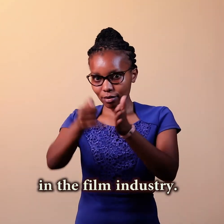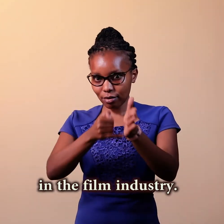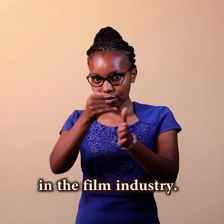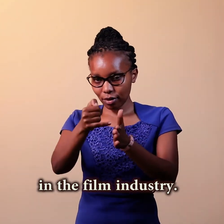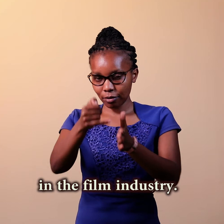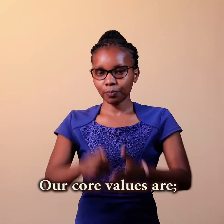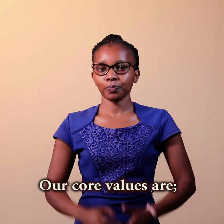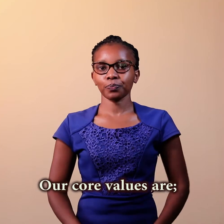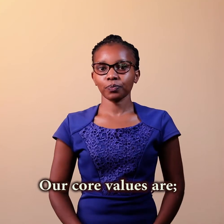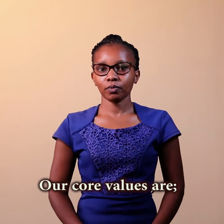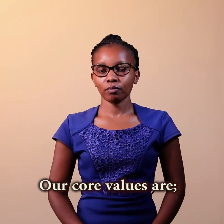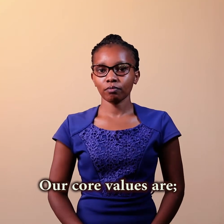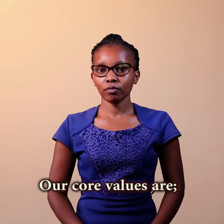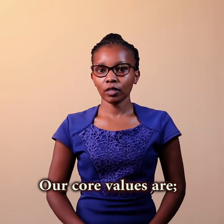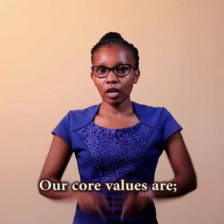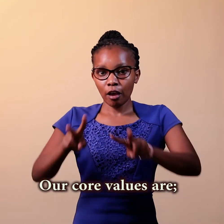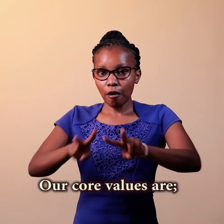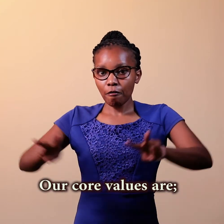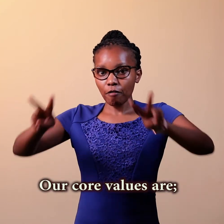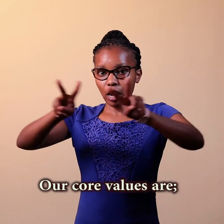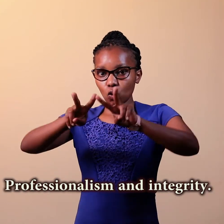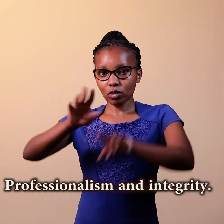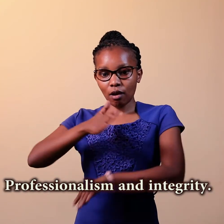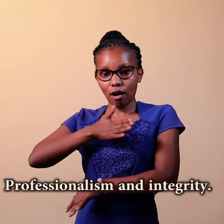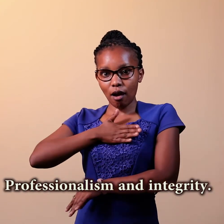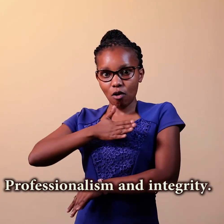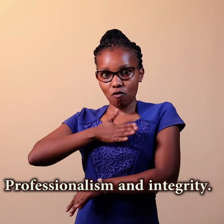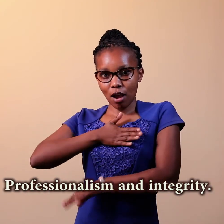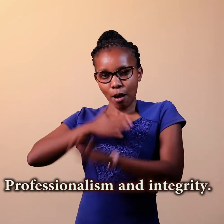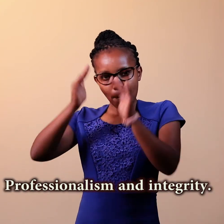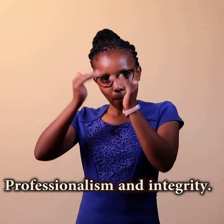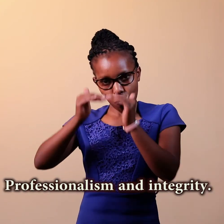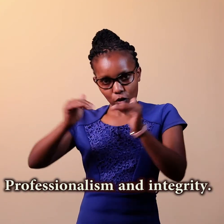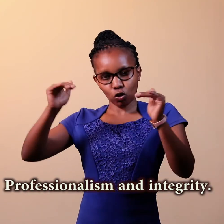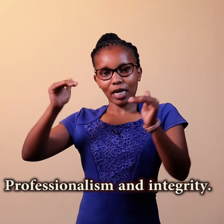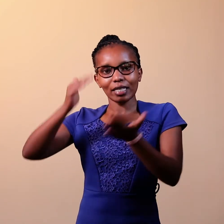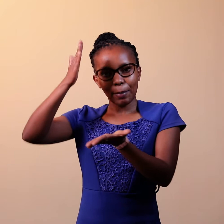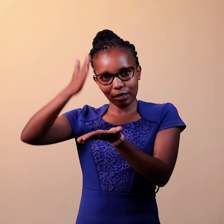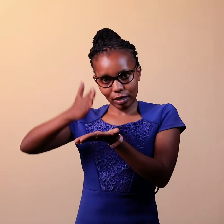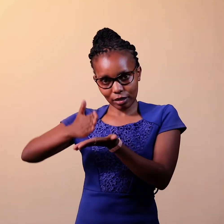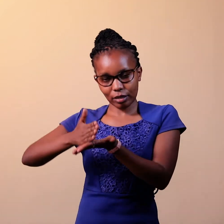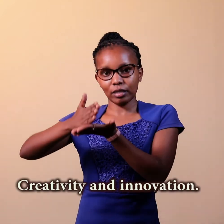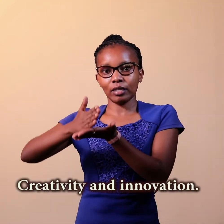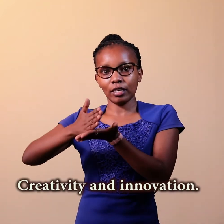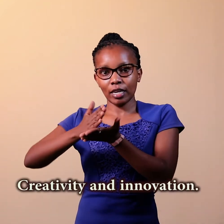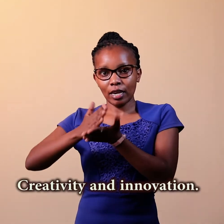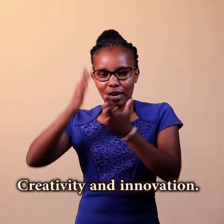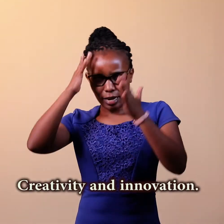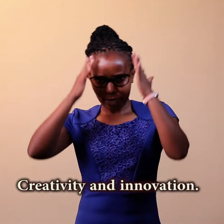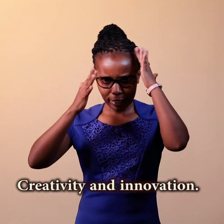Our core values are professionalism and integrity, creativity and innovation,